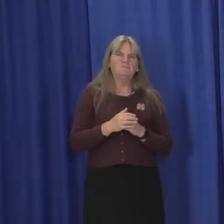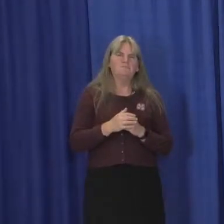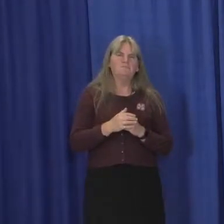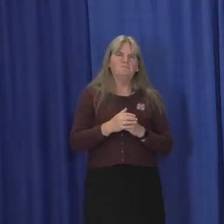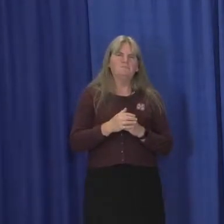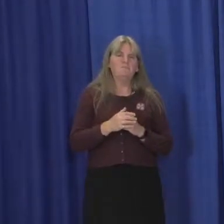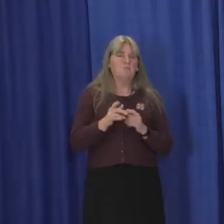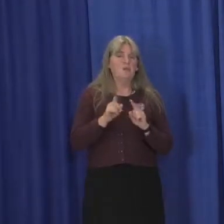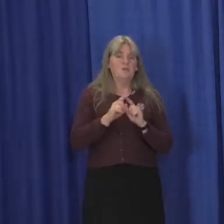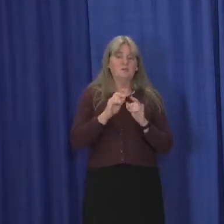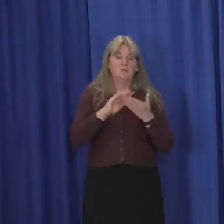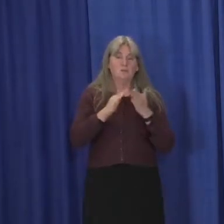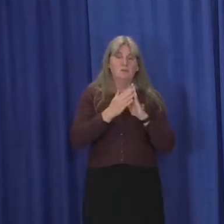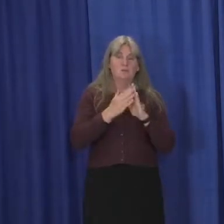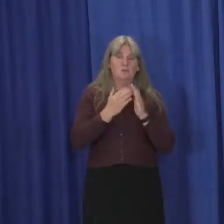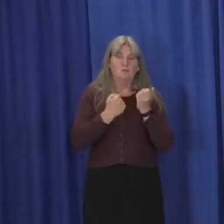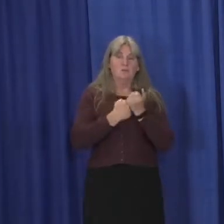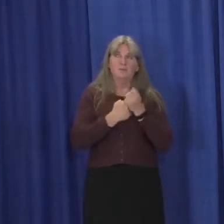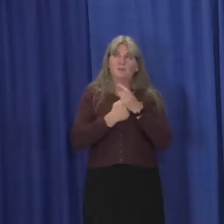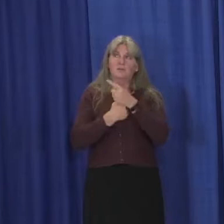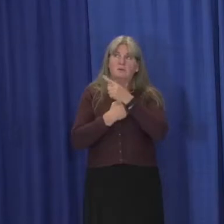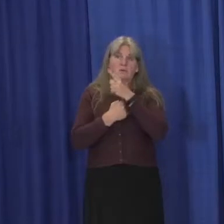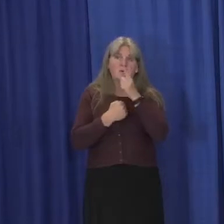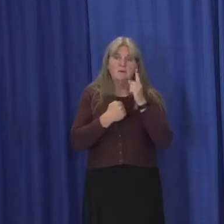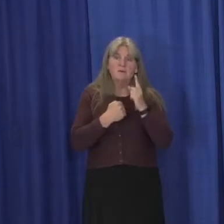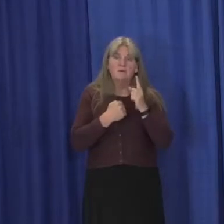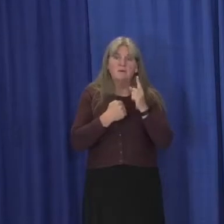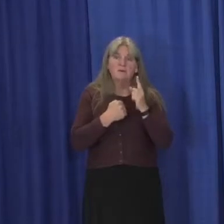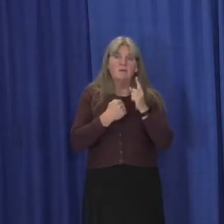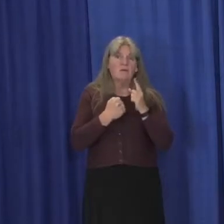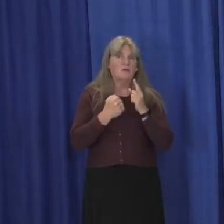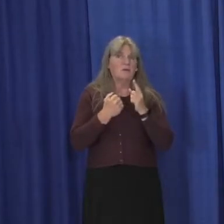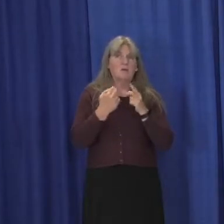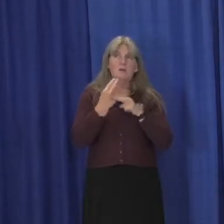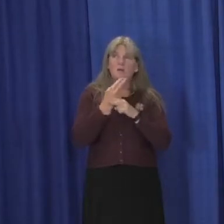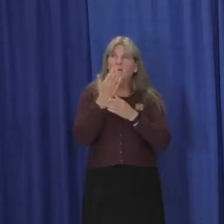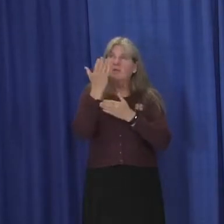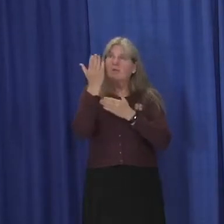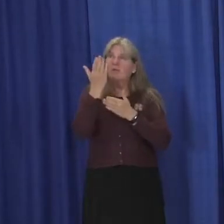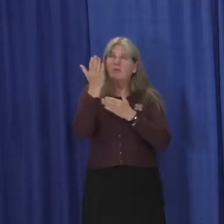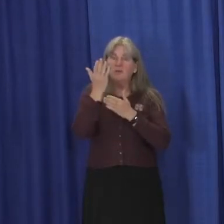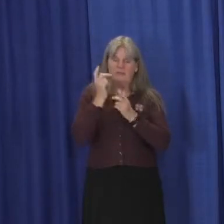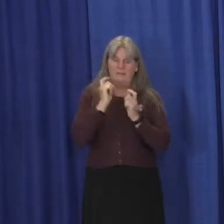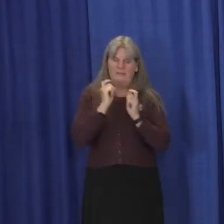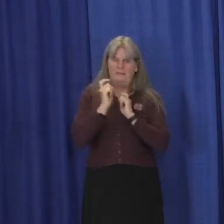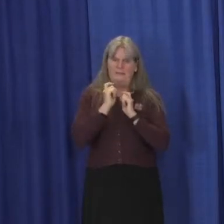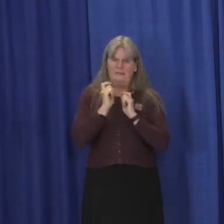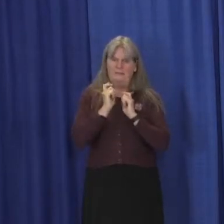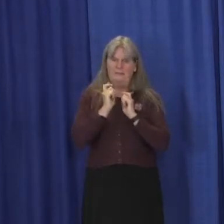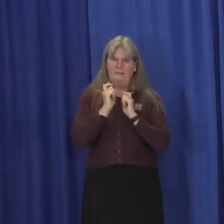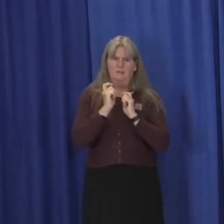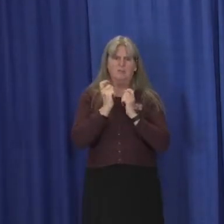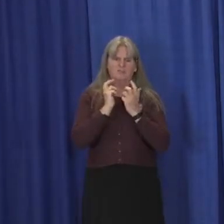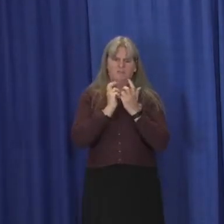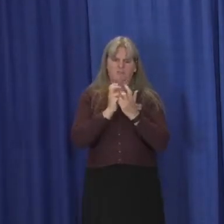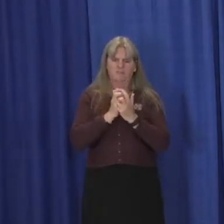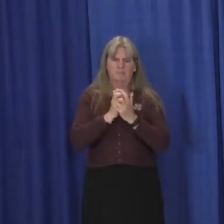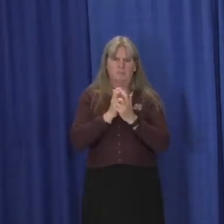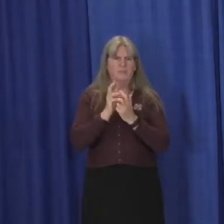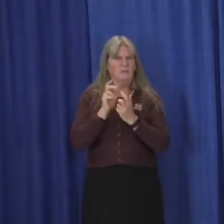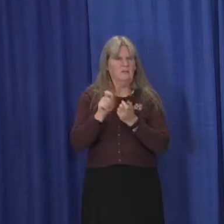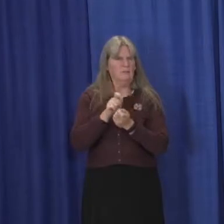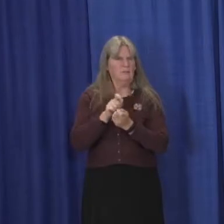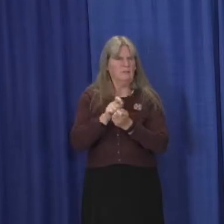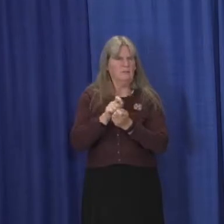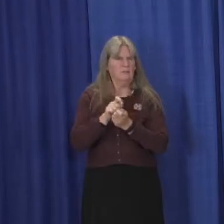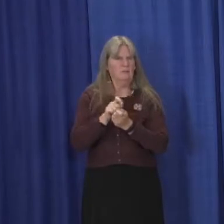community supports that we have, and also to adapt them. And we've seen this adaptation. A question